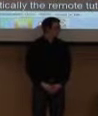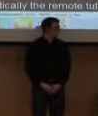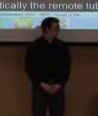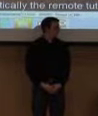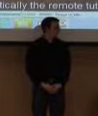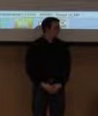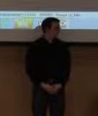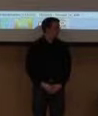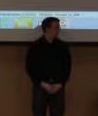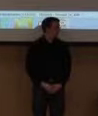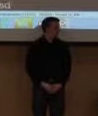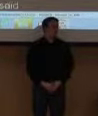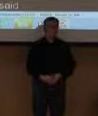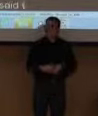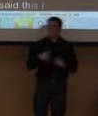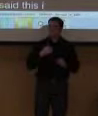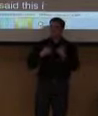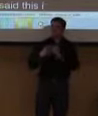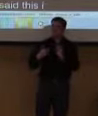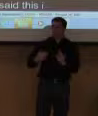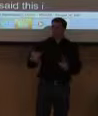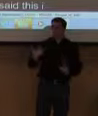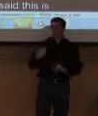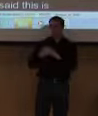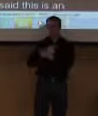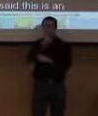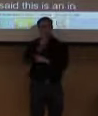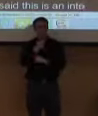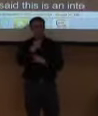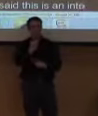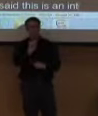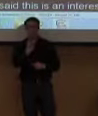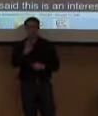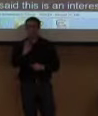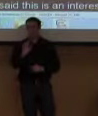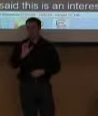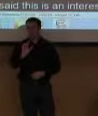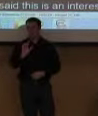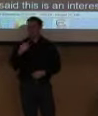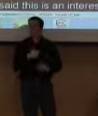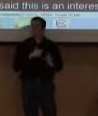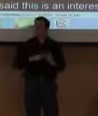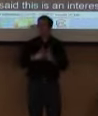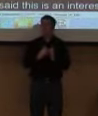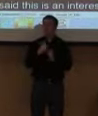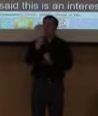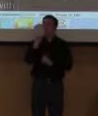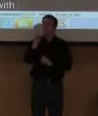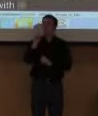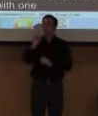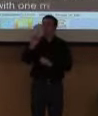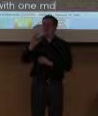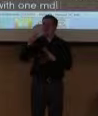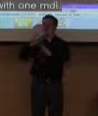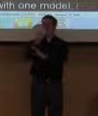As I said, this has been an interesting model. We started out with one model, the top